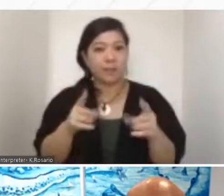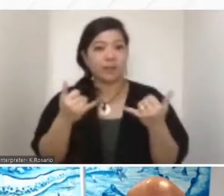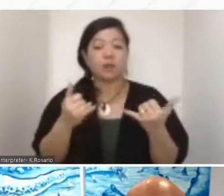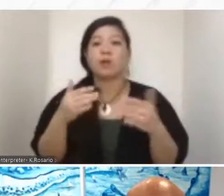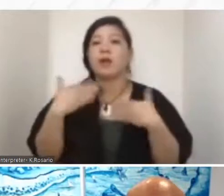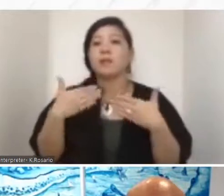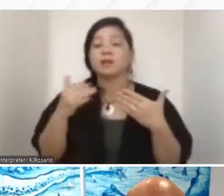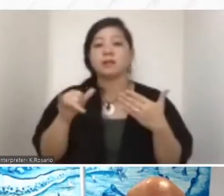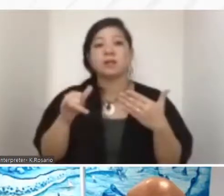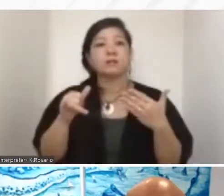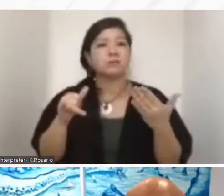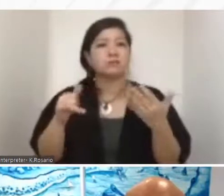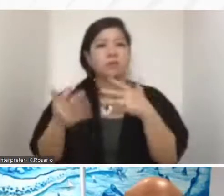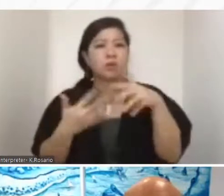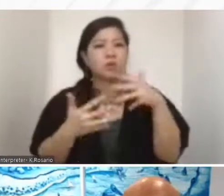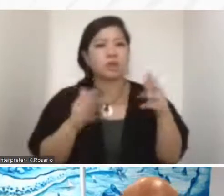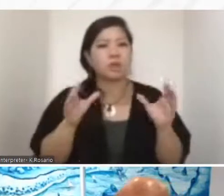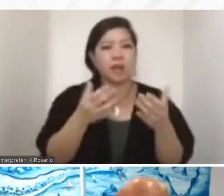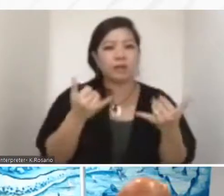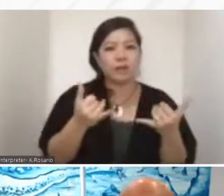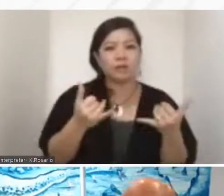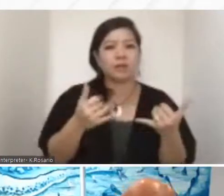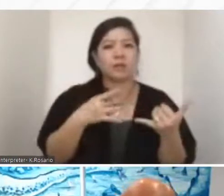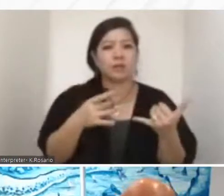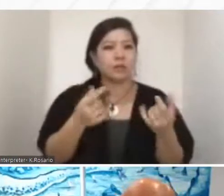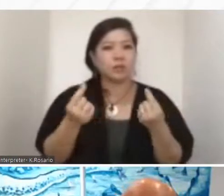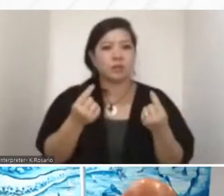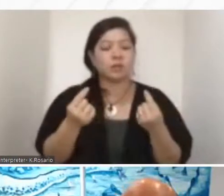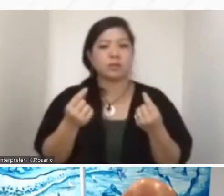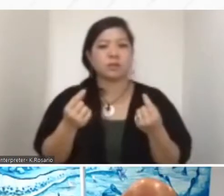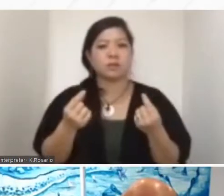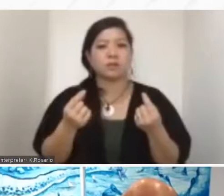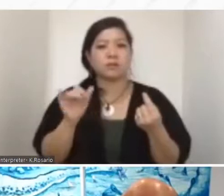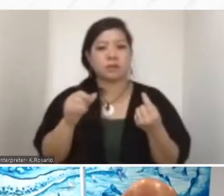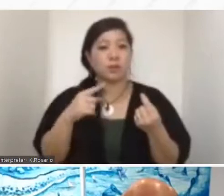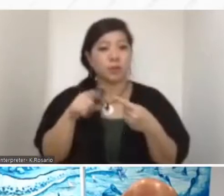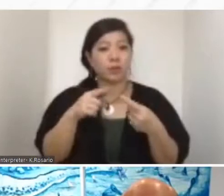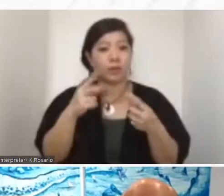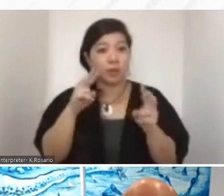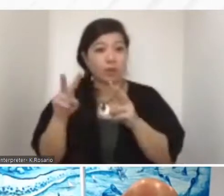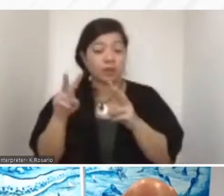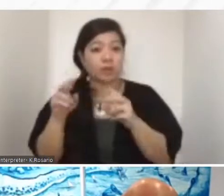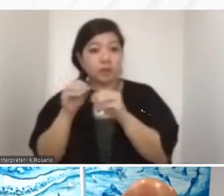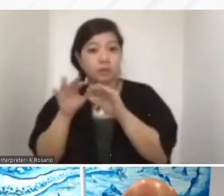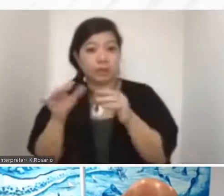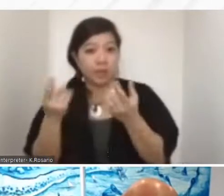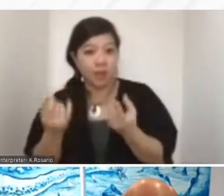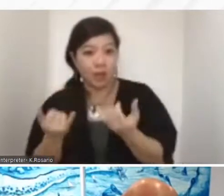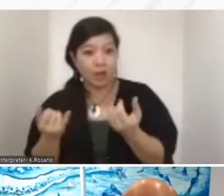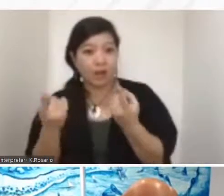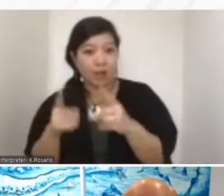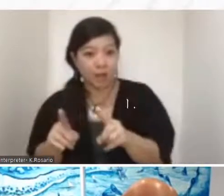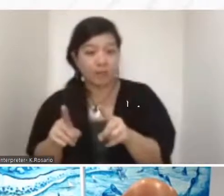mentioned household gatherings. I want to be explicit like you did, that when we look at the spread that's going on across